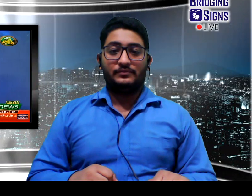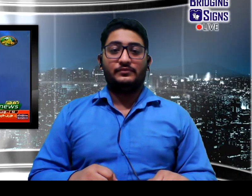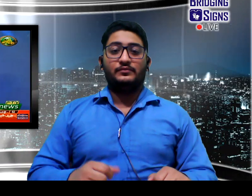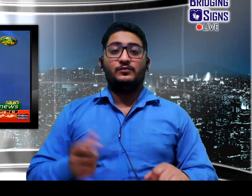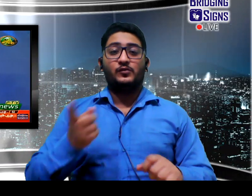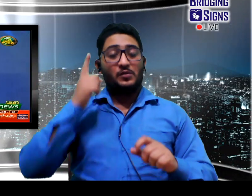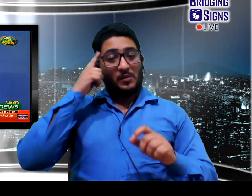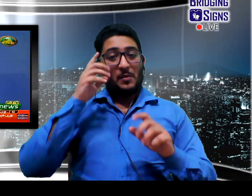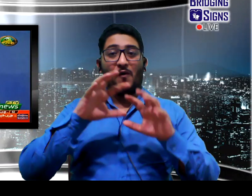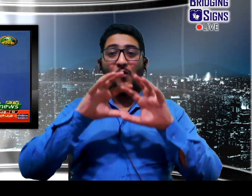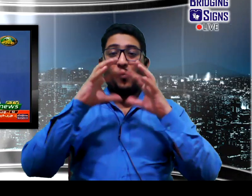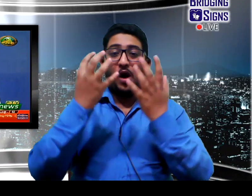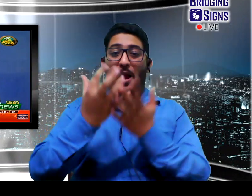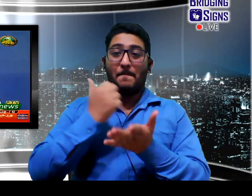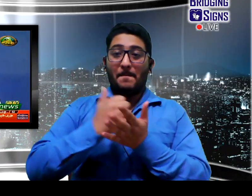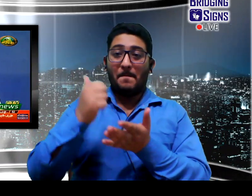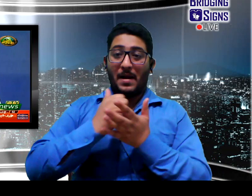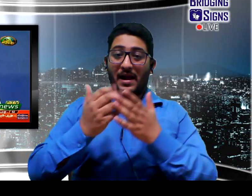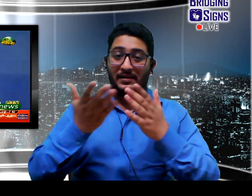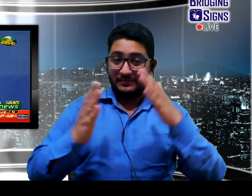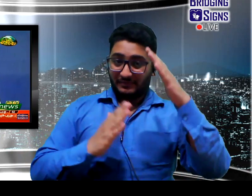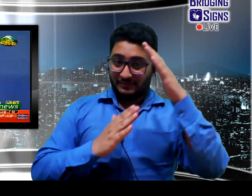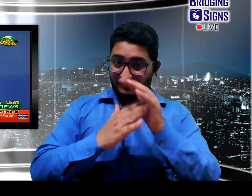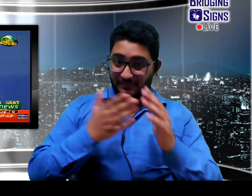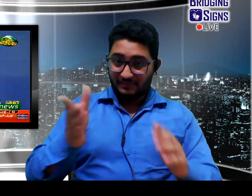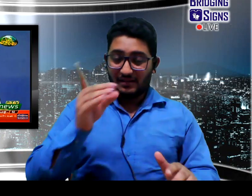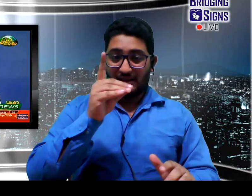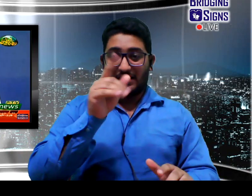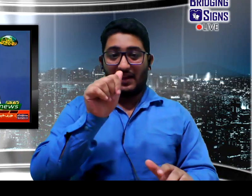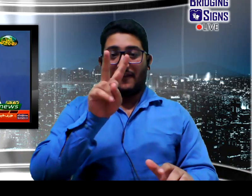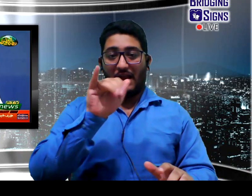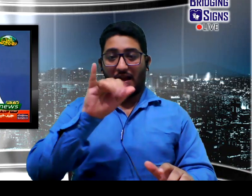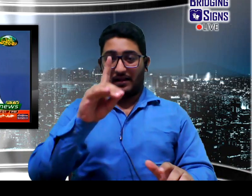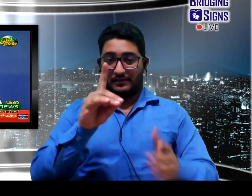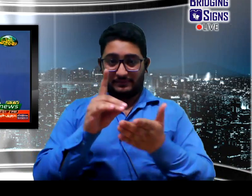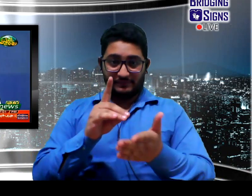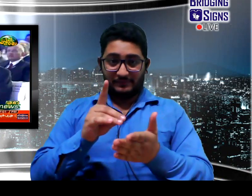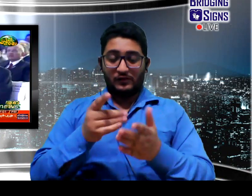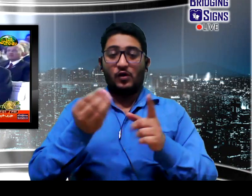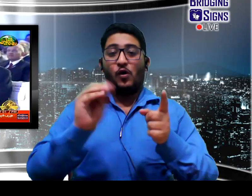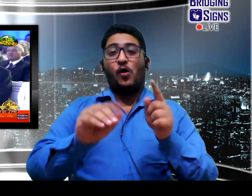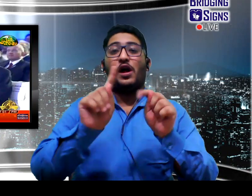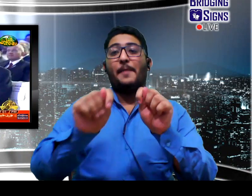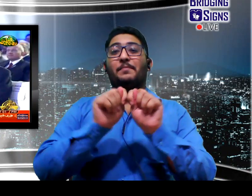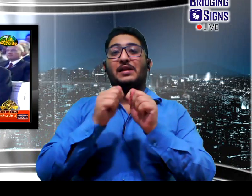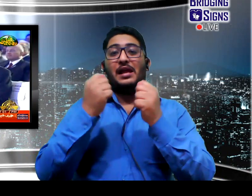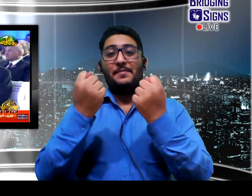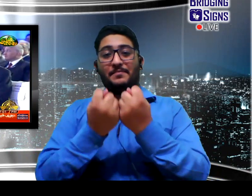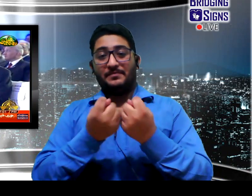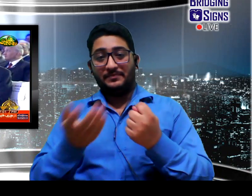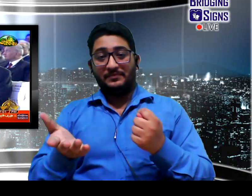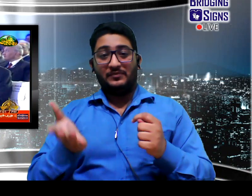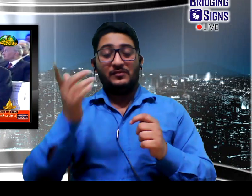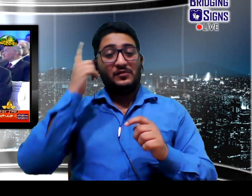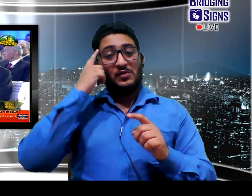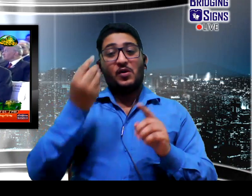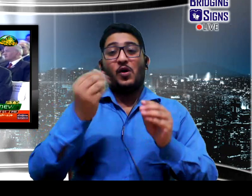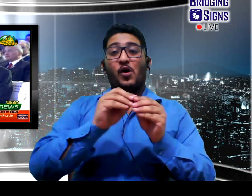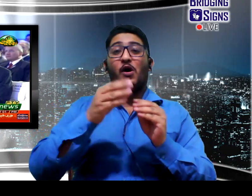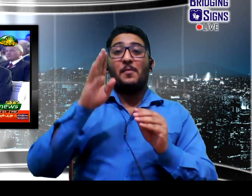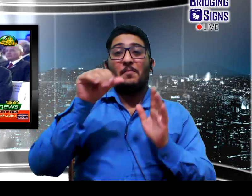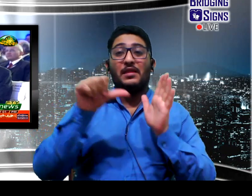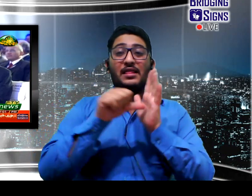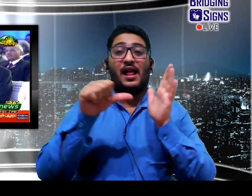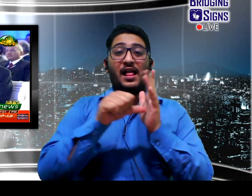President of World Bank, Mr. David Malpass, your delegation, Richard from the British